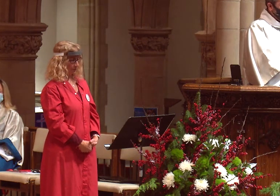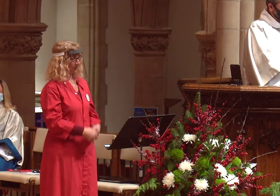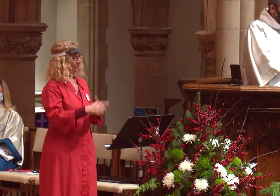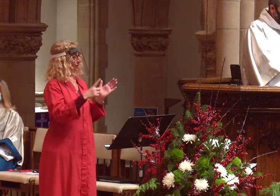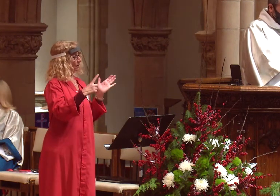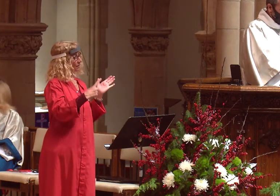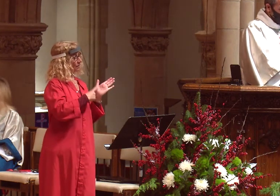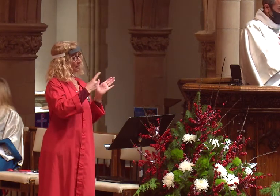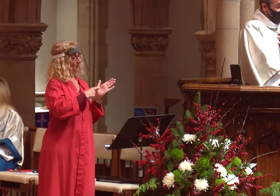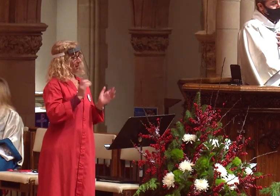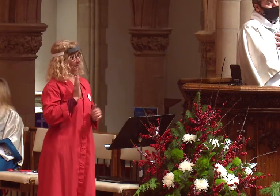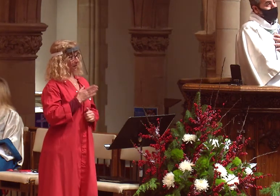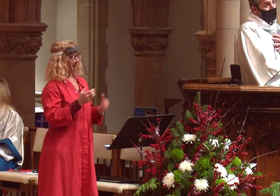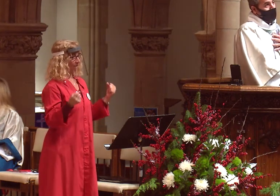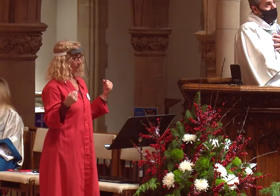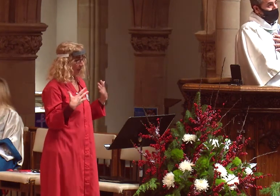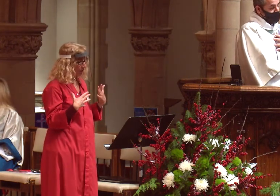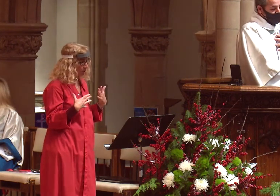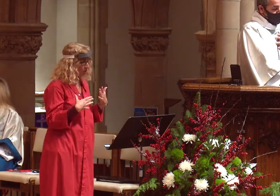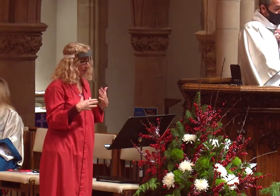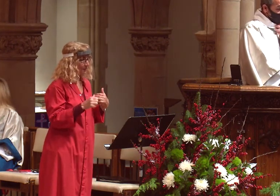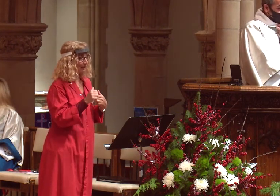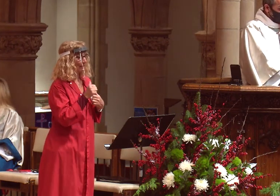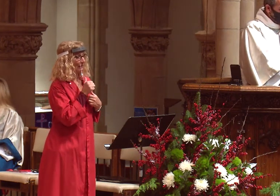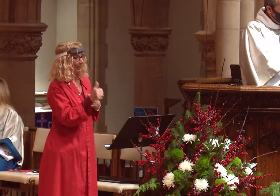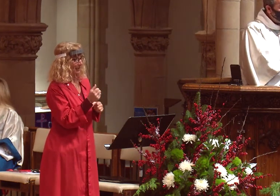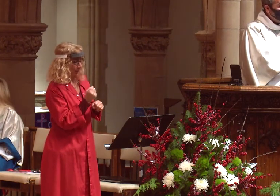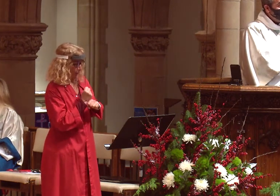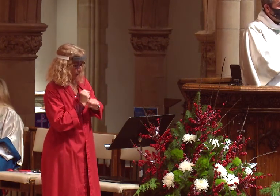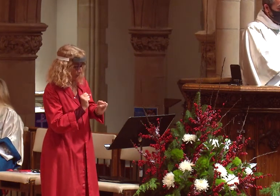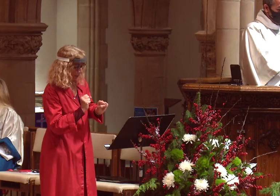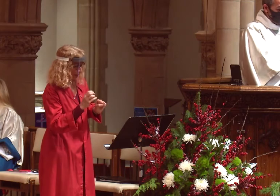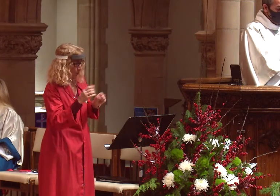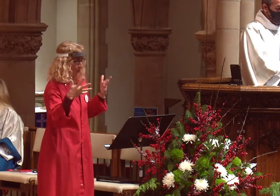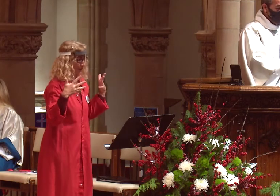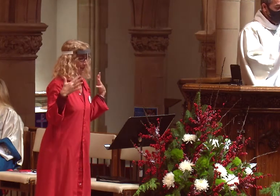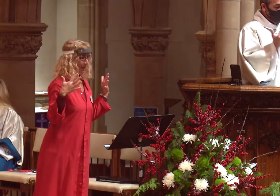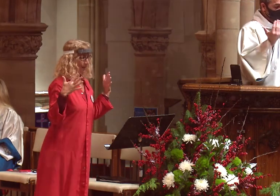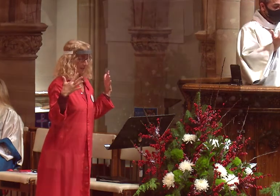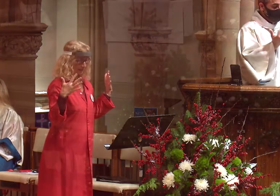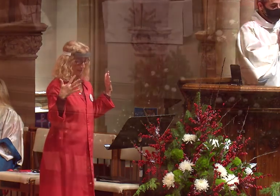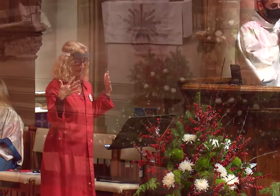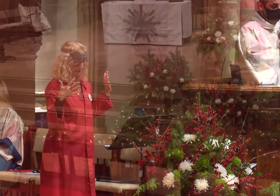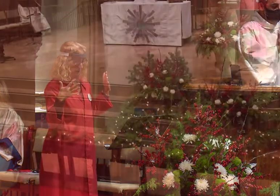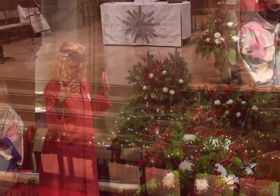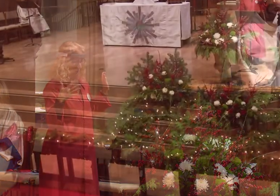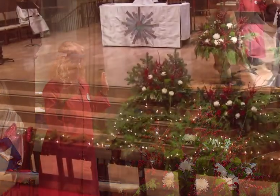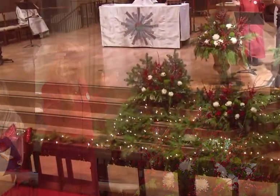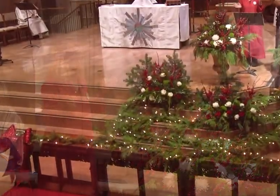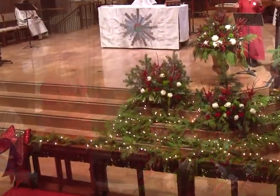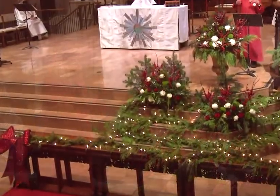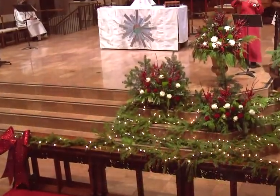Sometimes our fears, insecurities, or anxieties close us off to